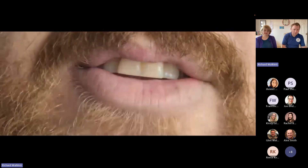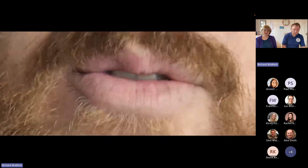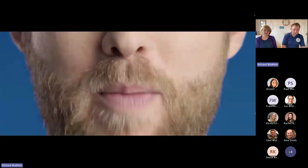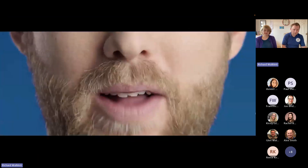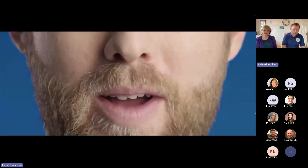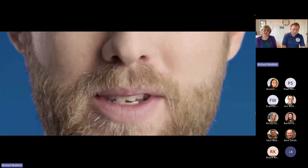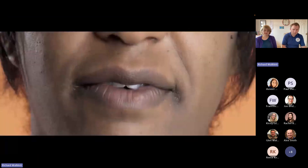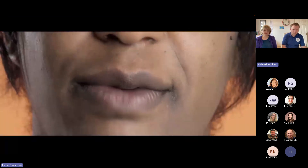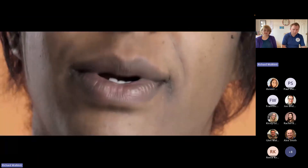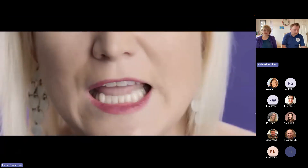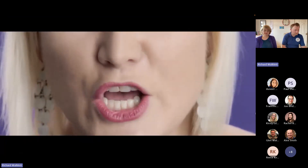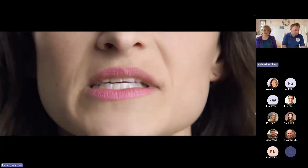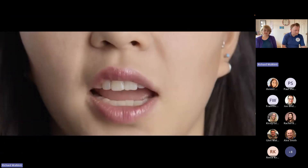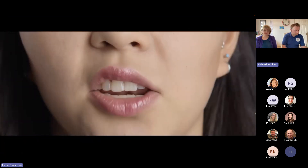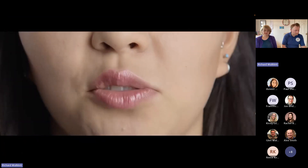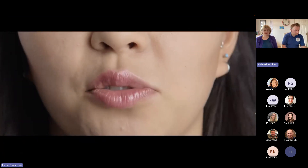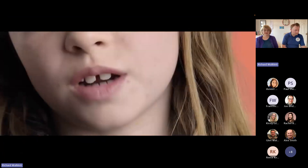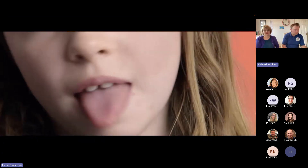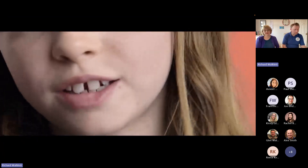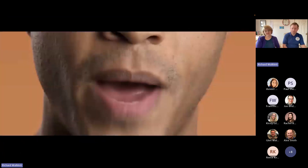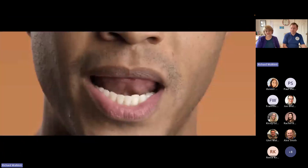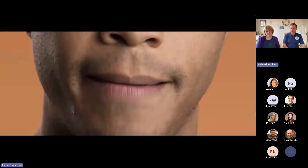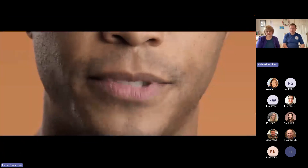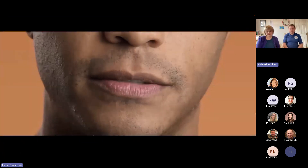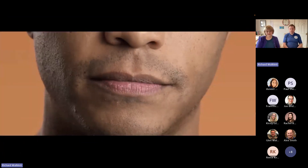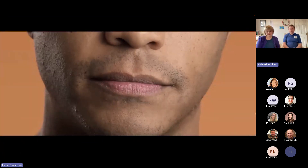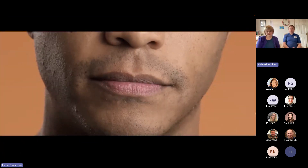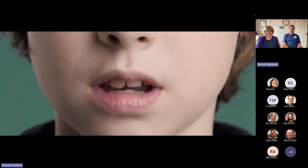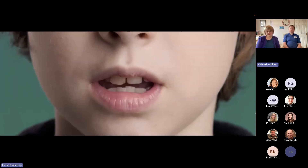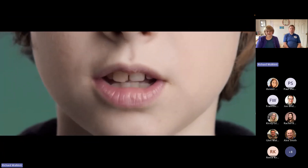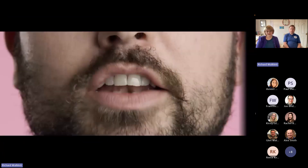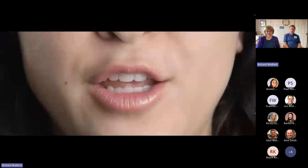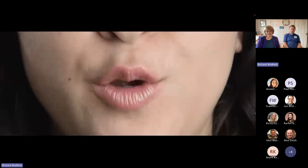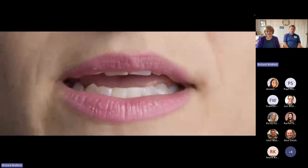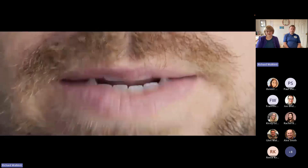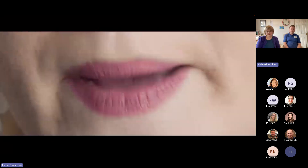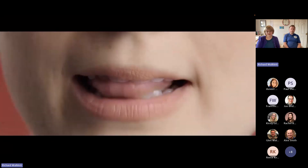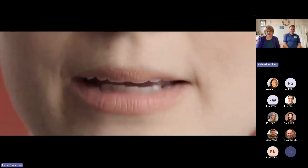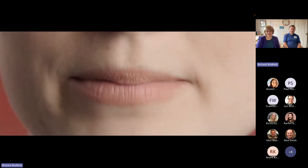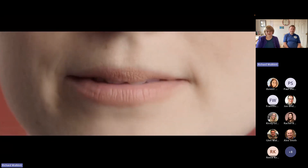Can you read my lips? Can you read my lips? Can you read?